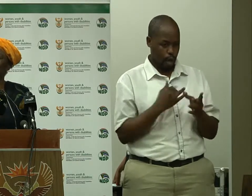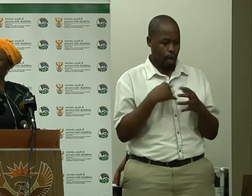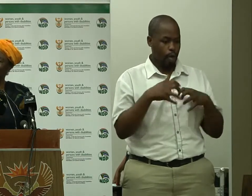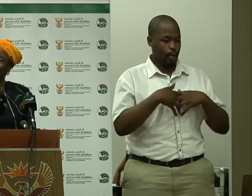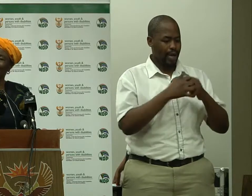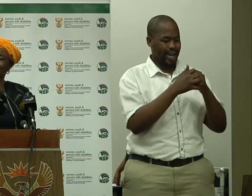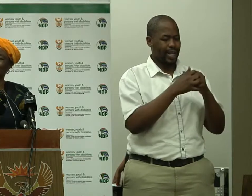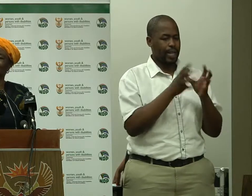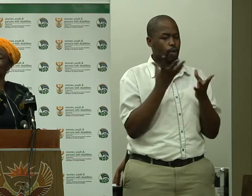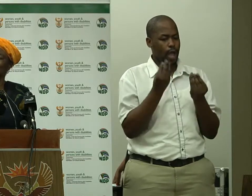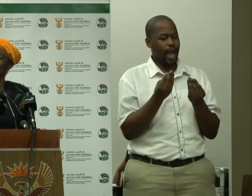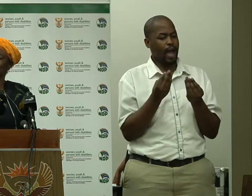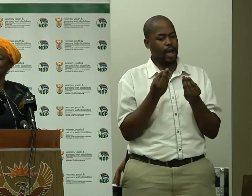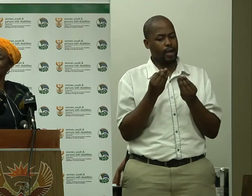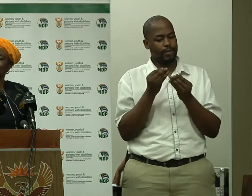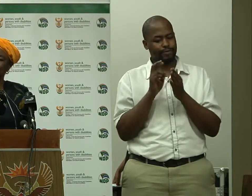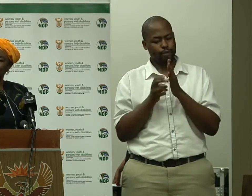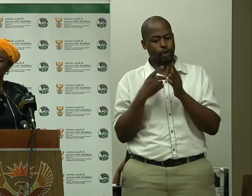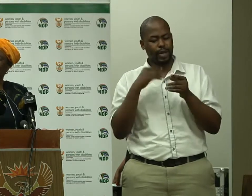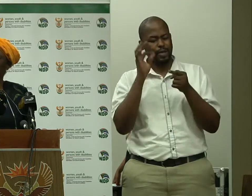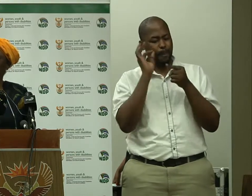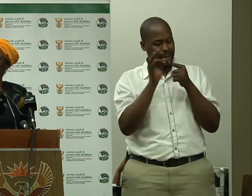were specifically